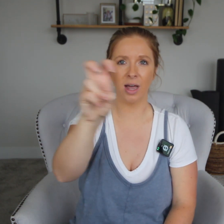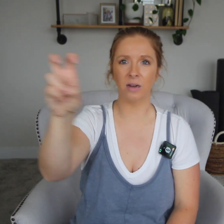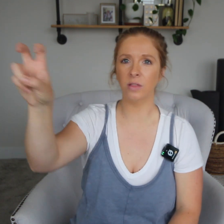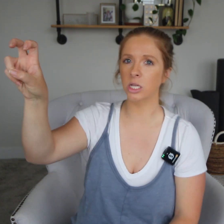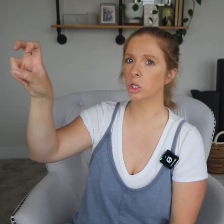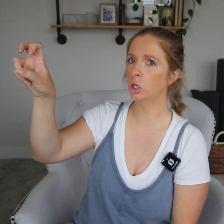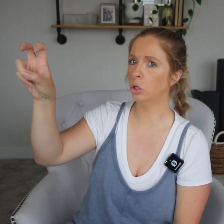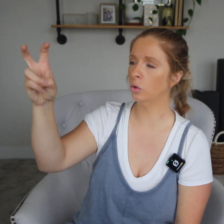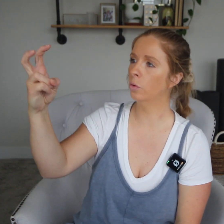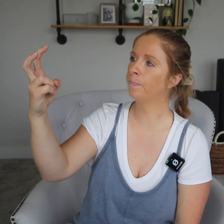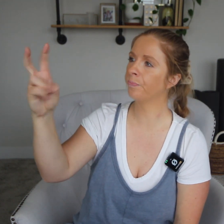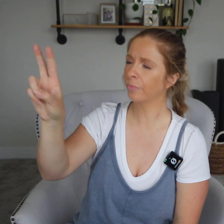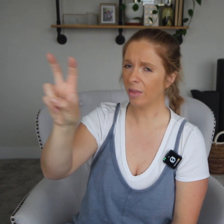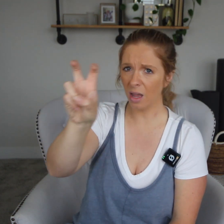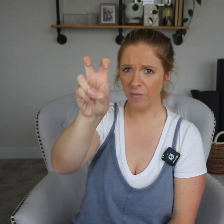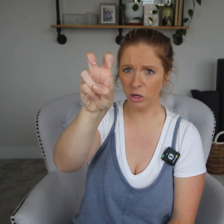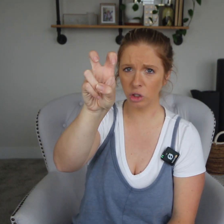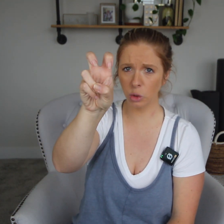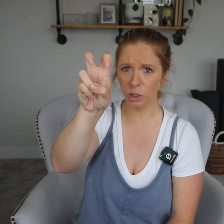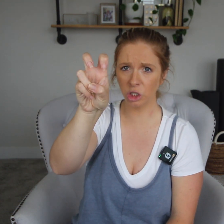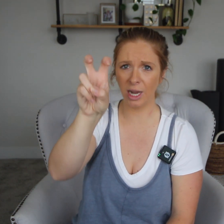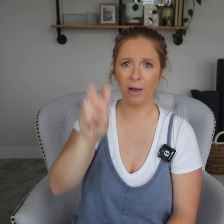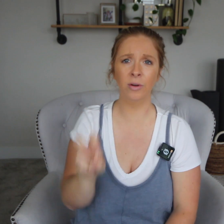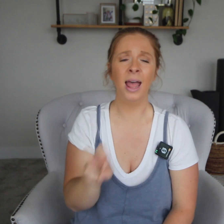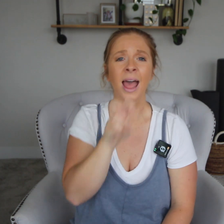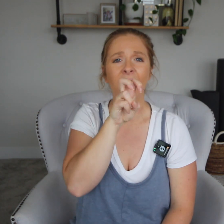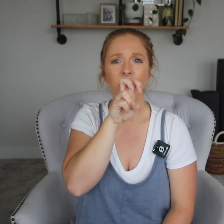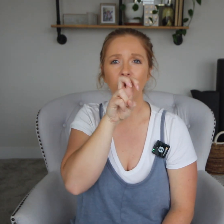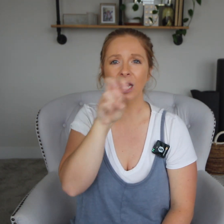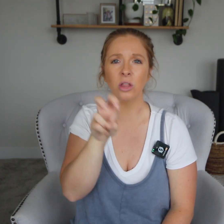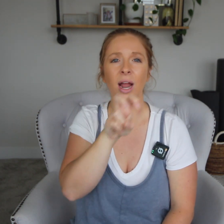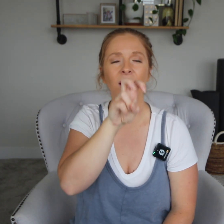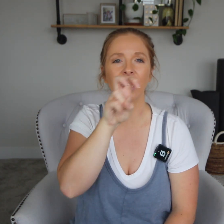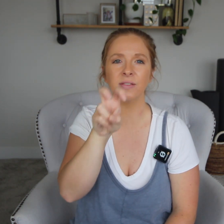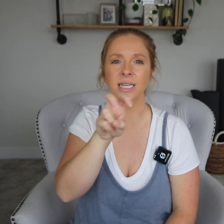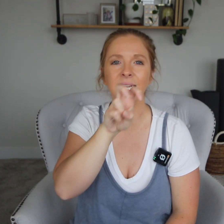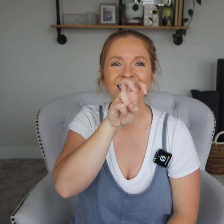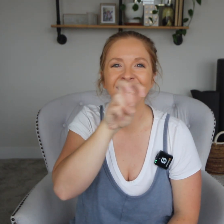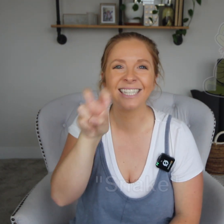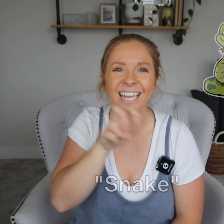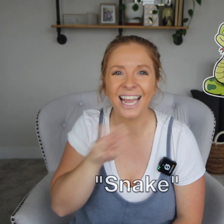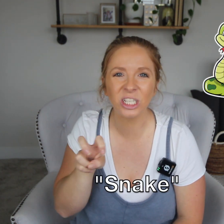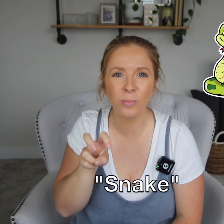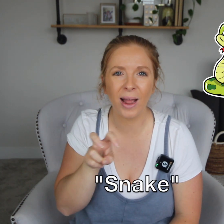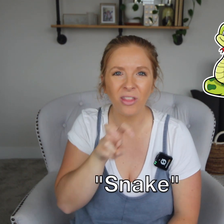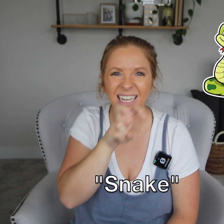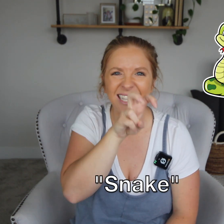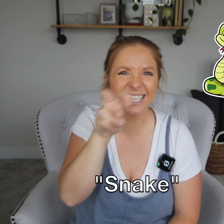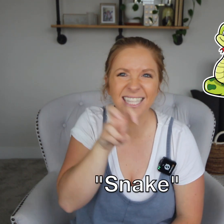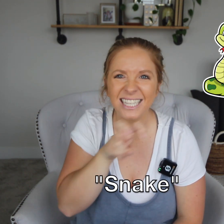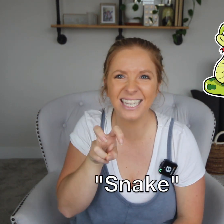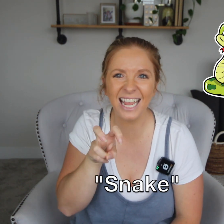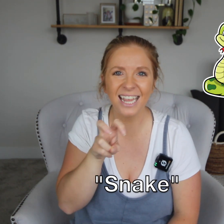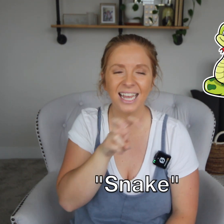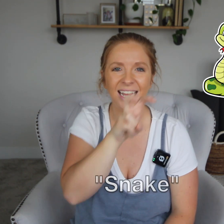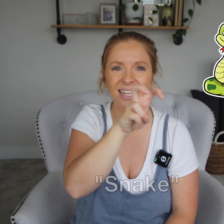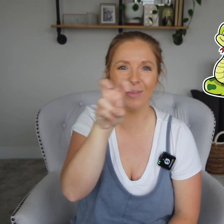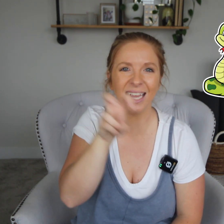of these 2 fingers squinched down, and you can either have it, I've seen it at your mouth like a snake, making